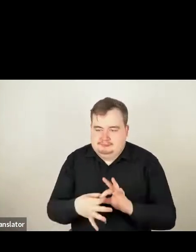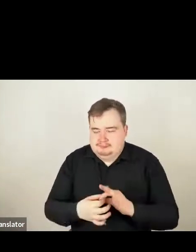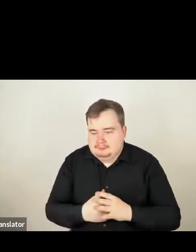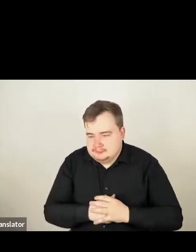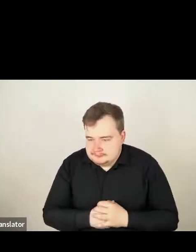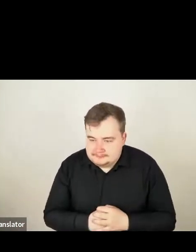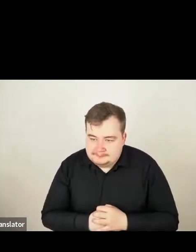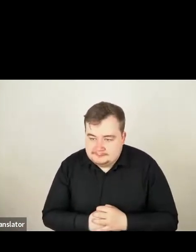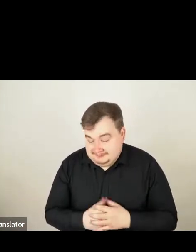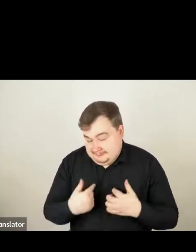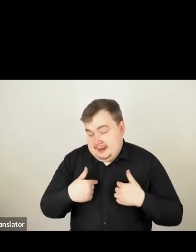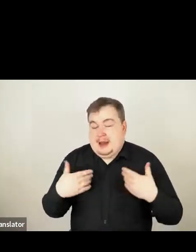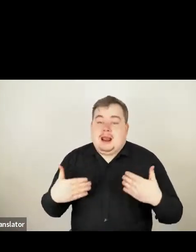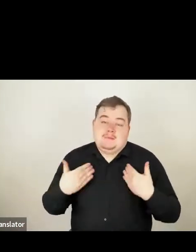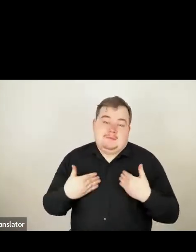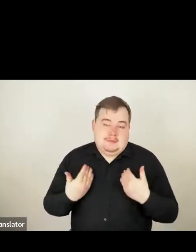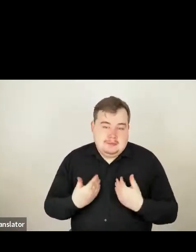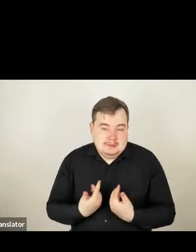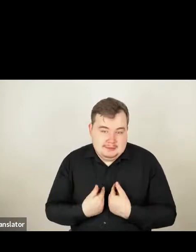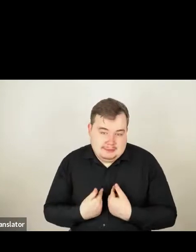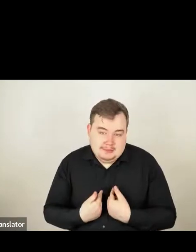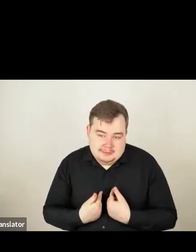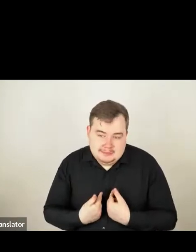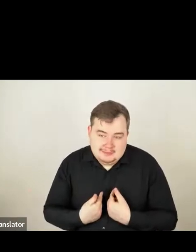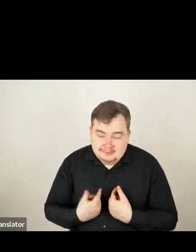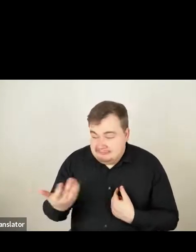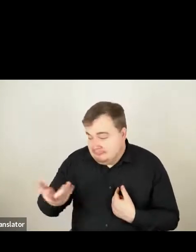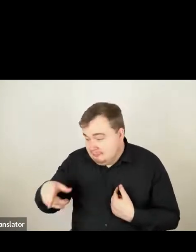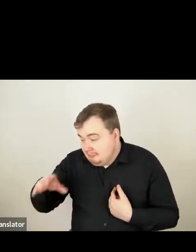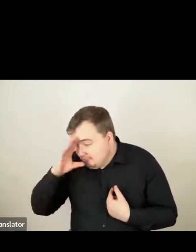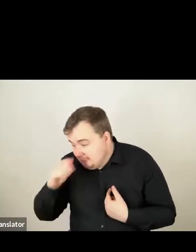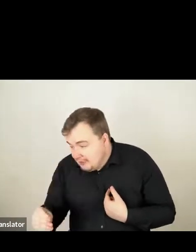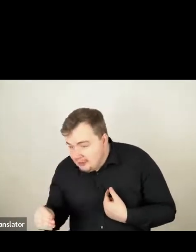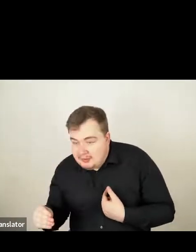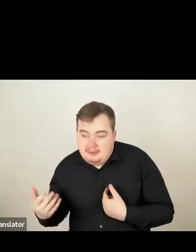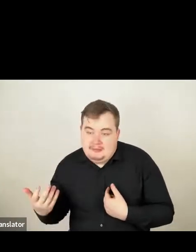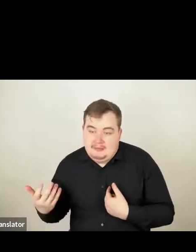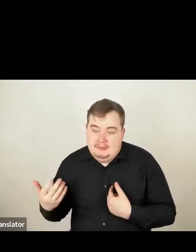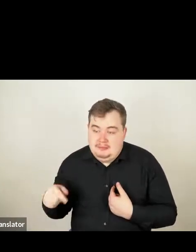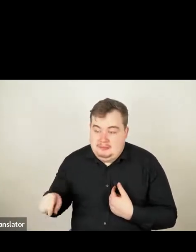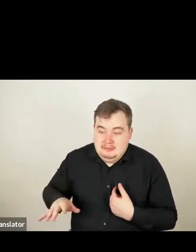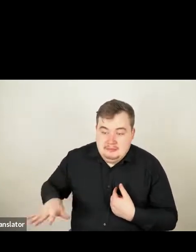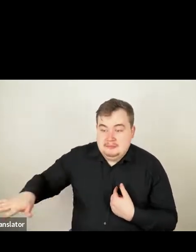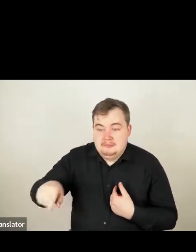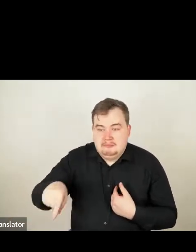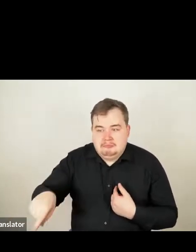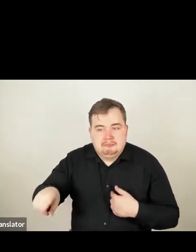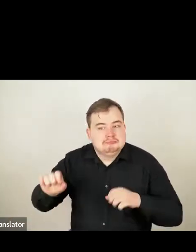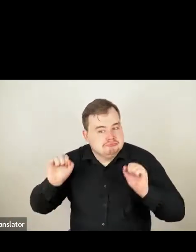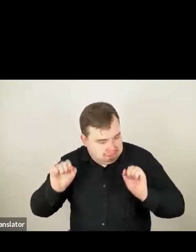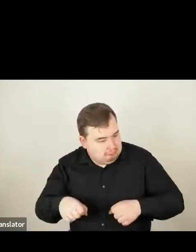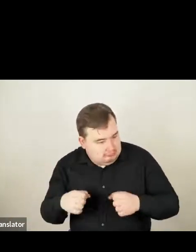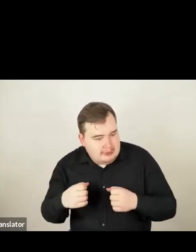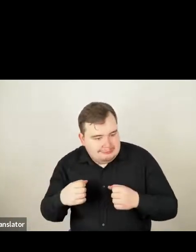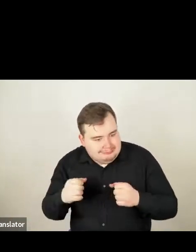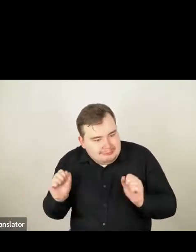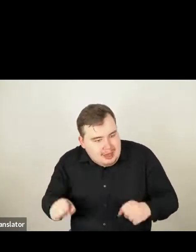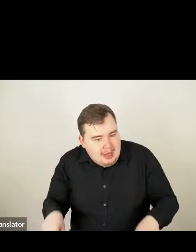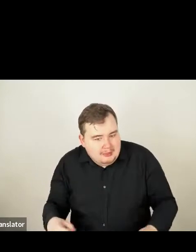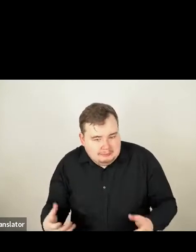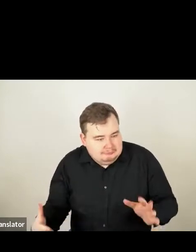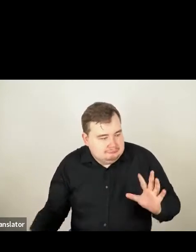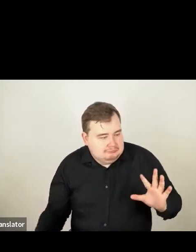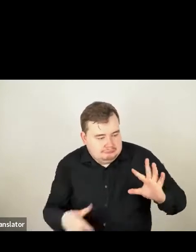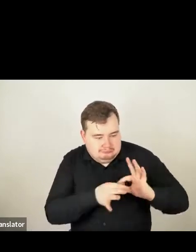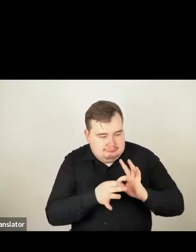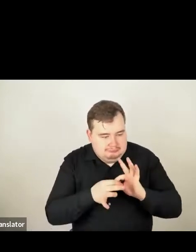year, the men MPs have been very much cooperative. At the beginning, we have had a lot of problems, and the problem